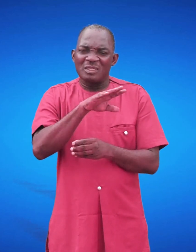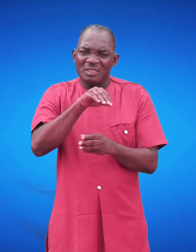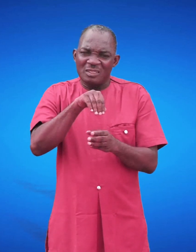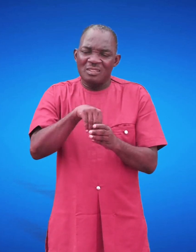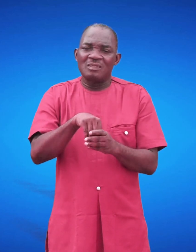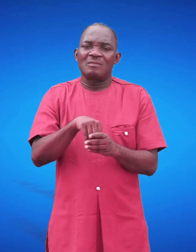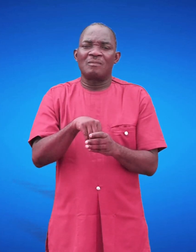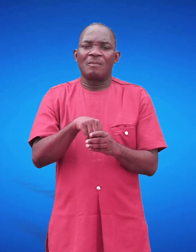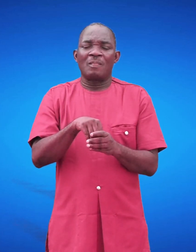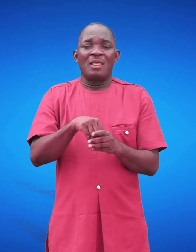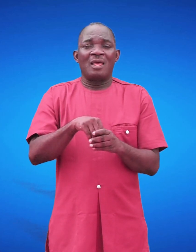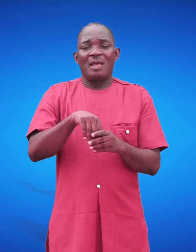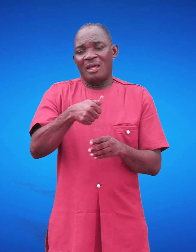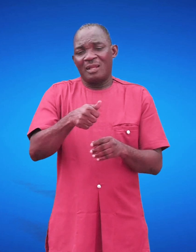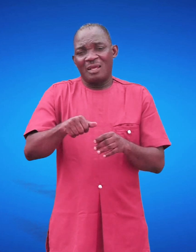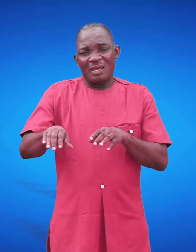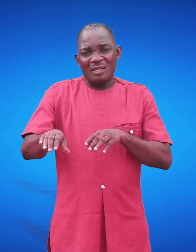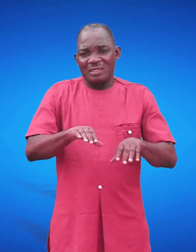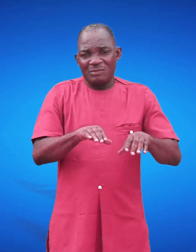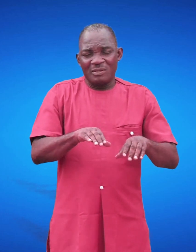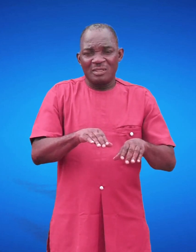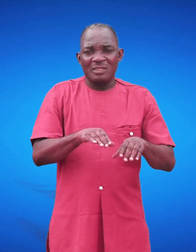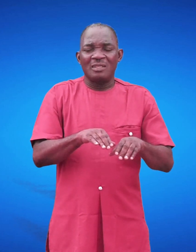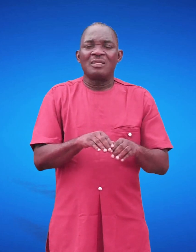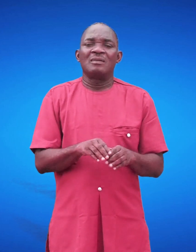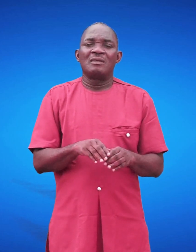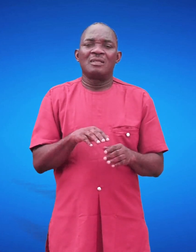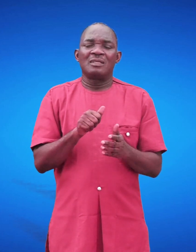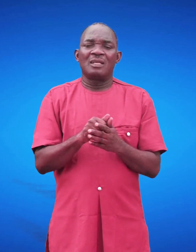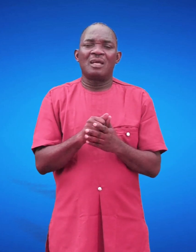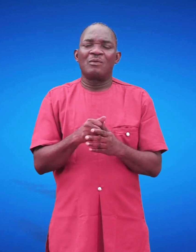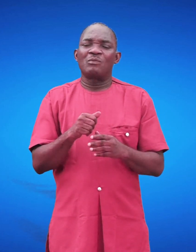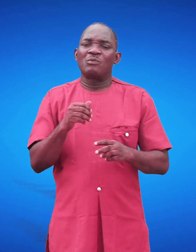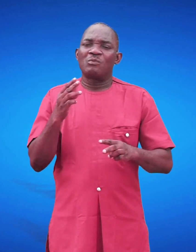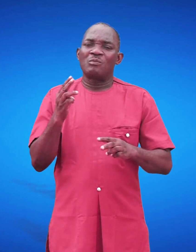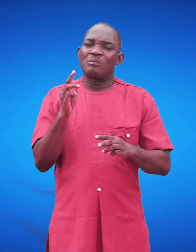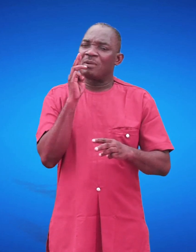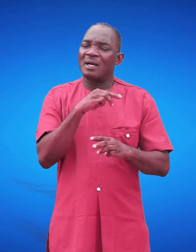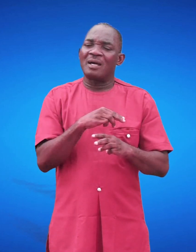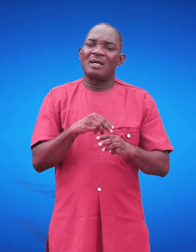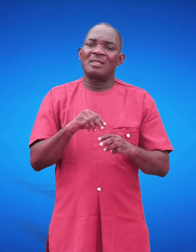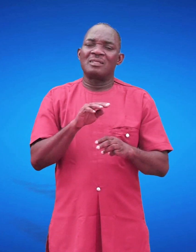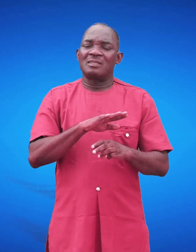in activities constituting the worst form of child labor.